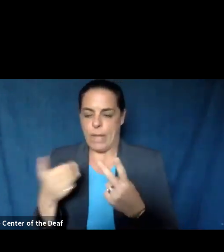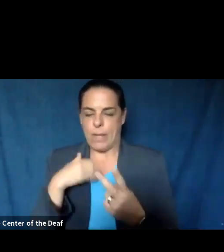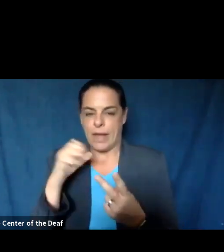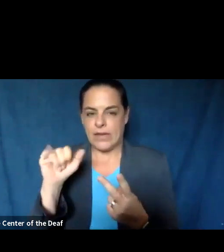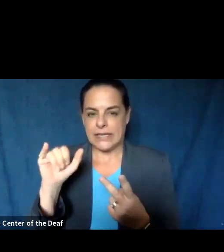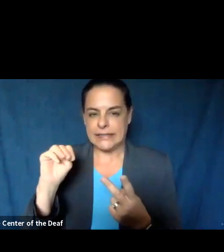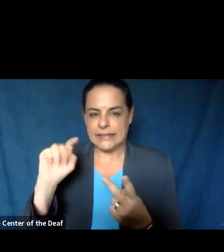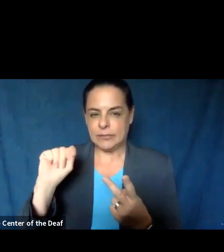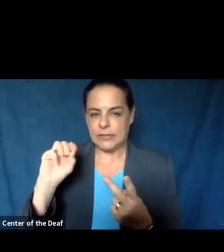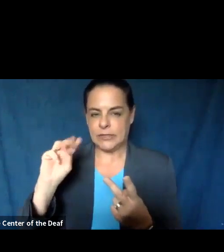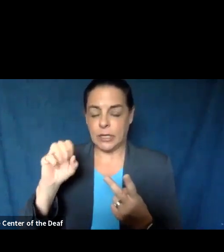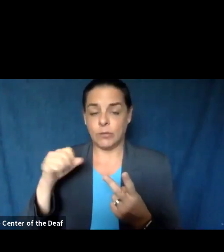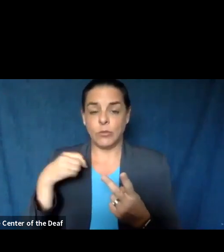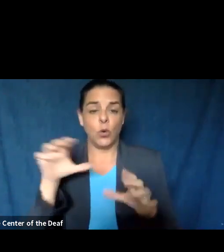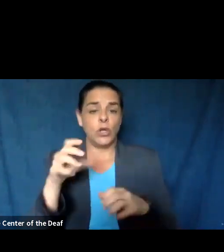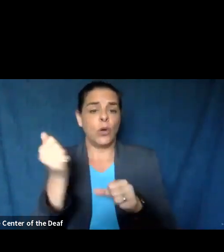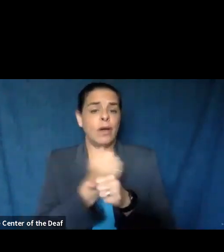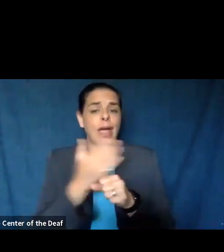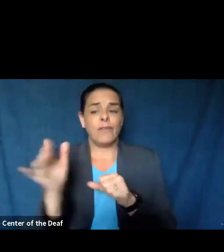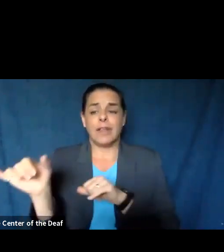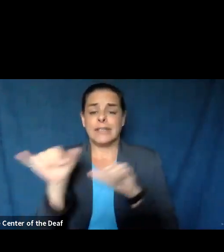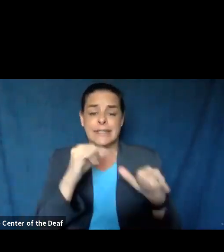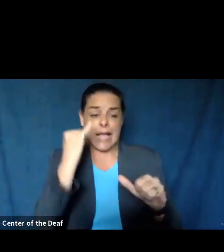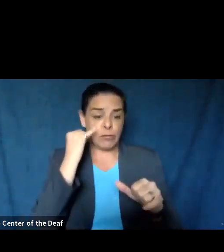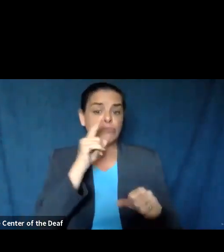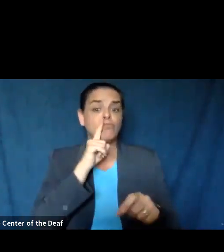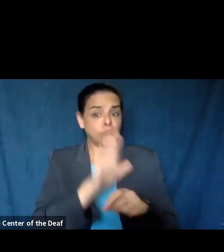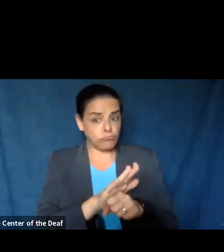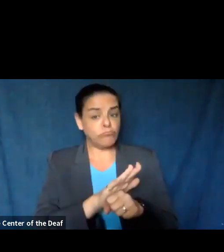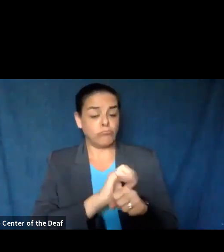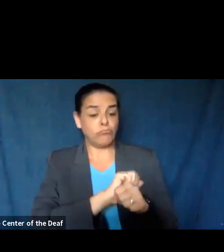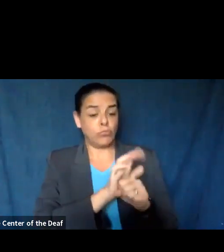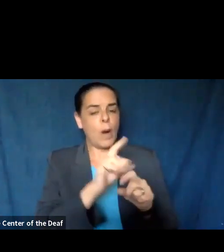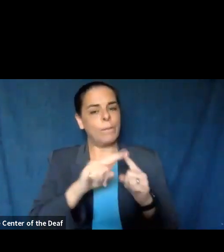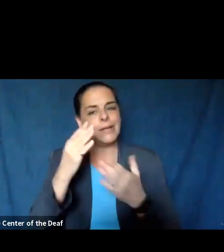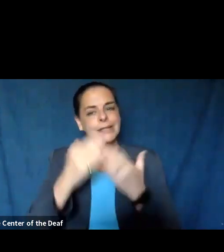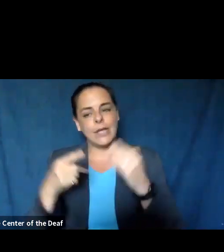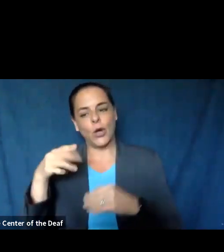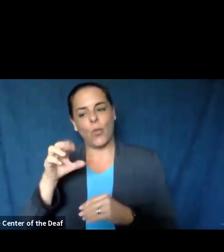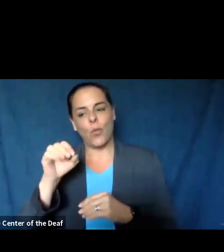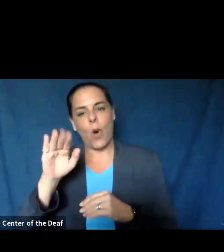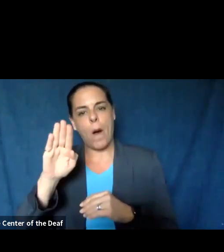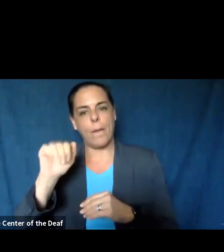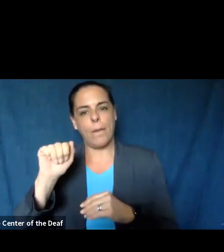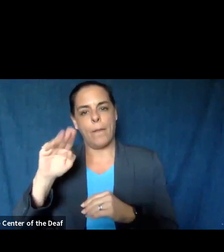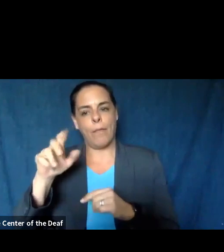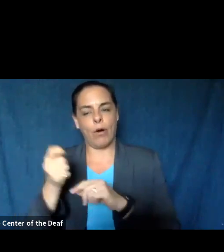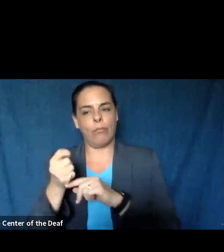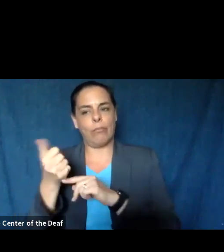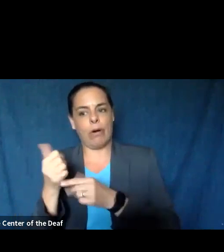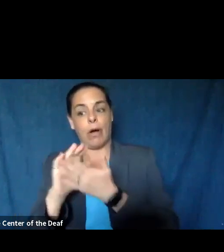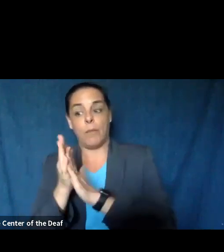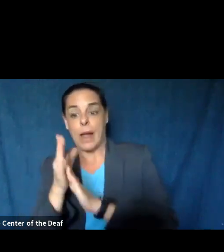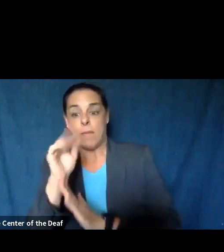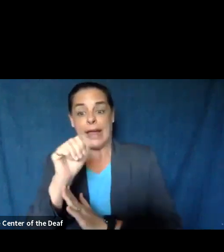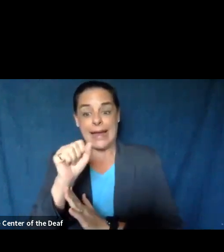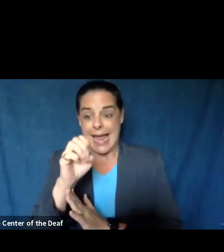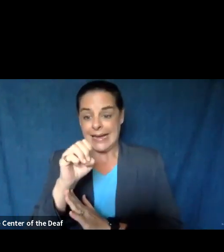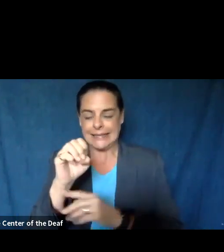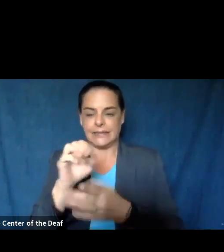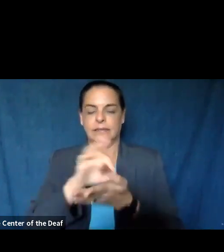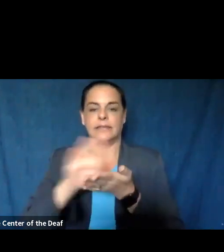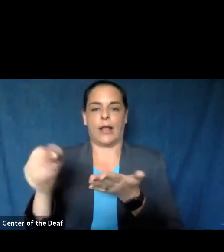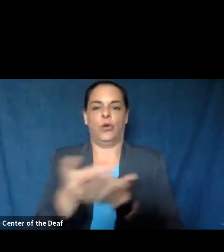we would do for a confirmed case. But some probables roll off because they become cases and they get counted that way as